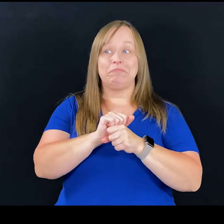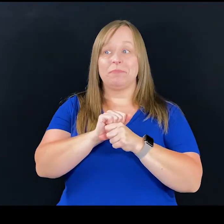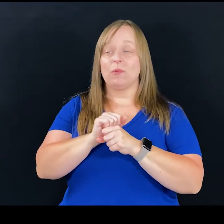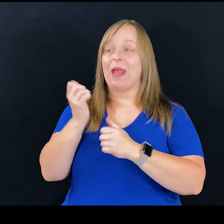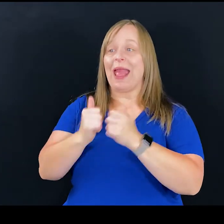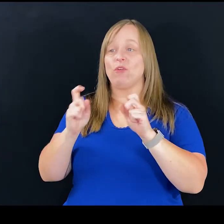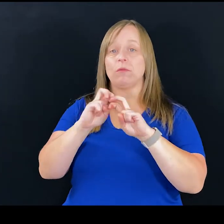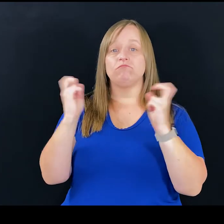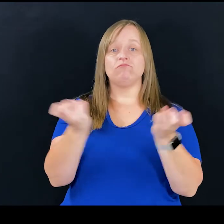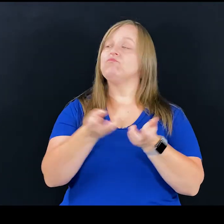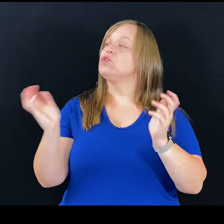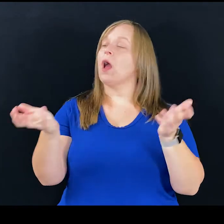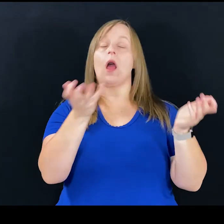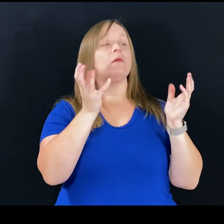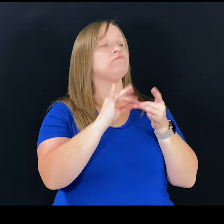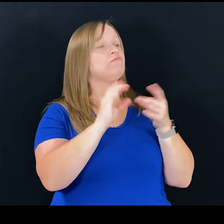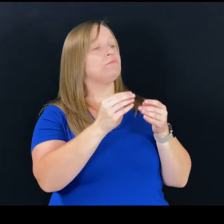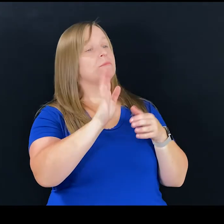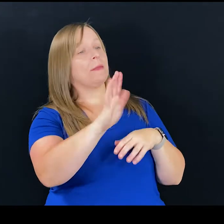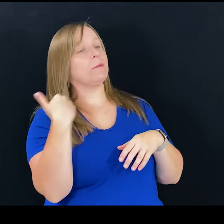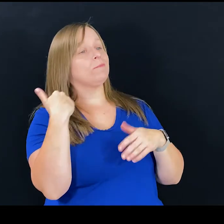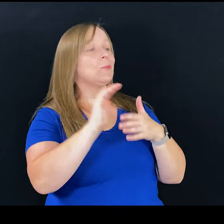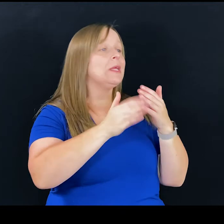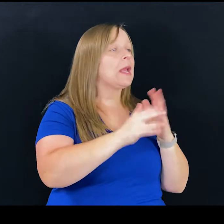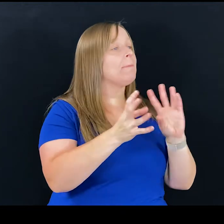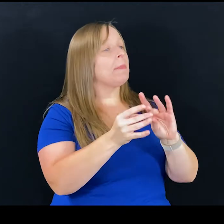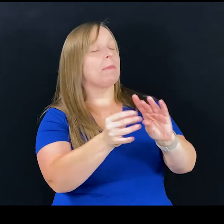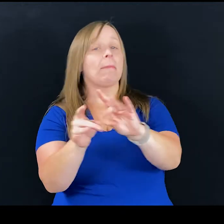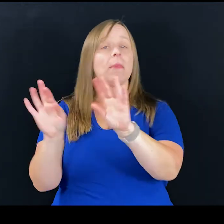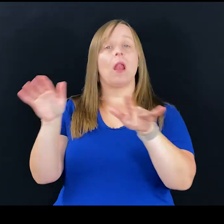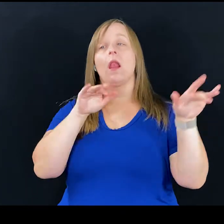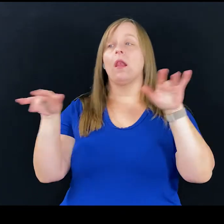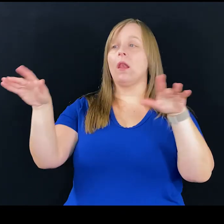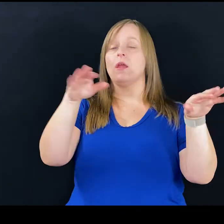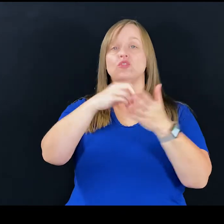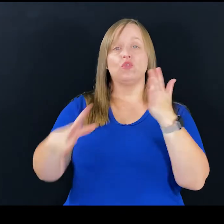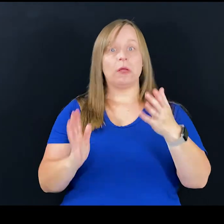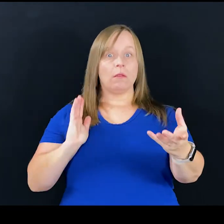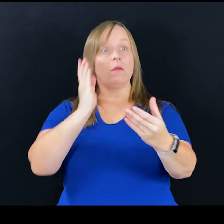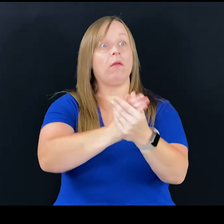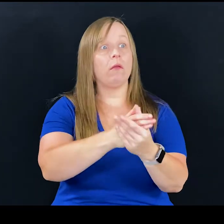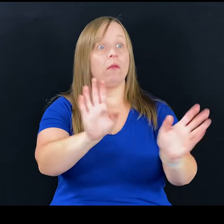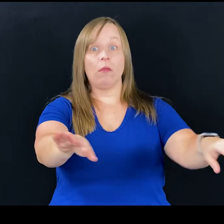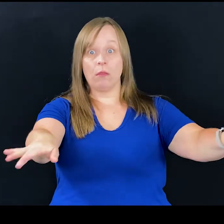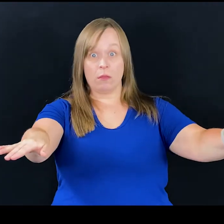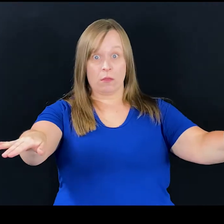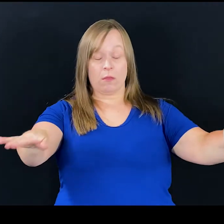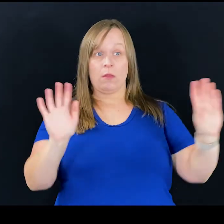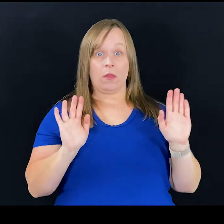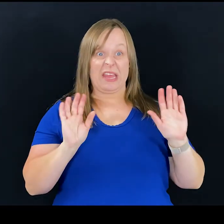And we actually practice it where everybody is kind of talking about their weekend and everything. And the student kind of has to